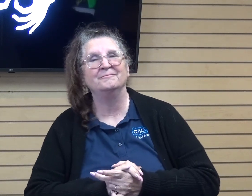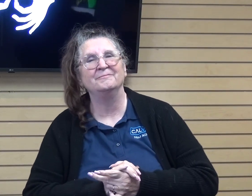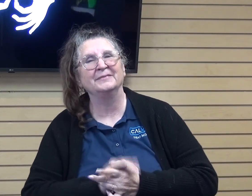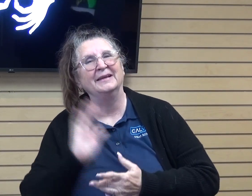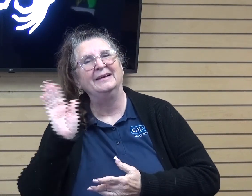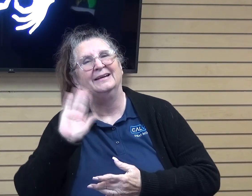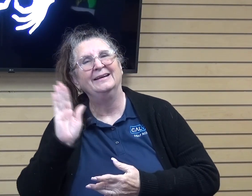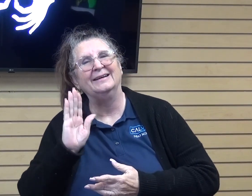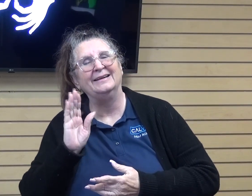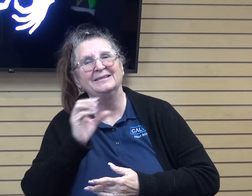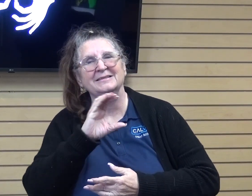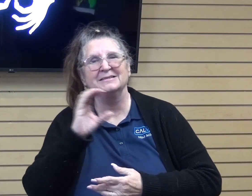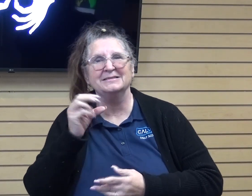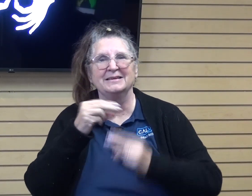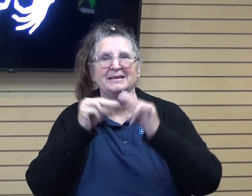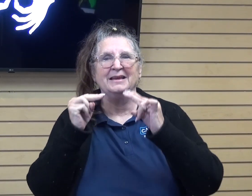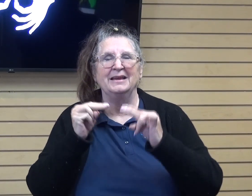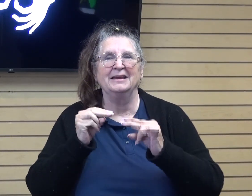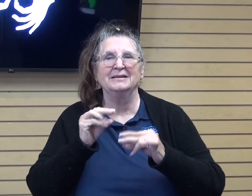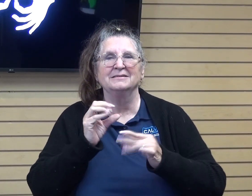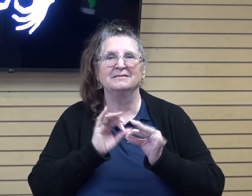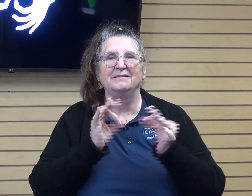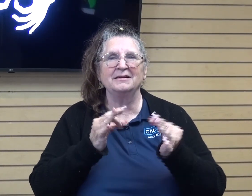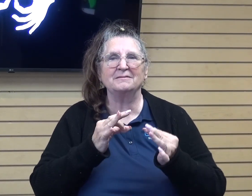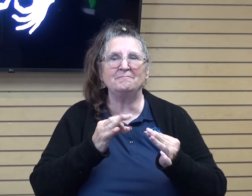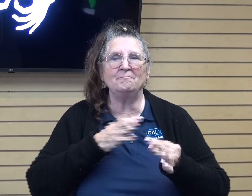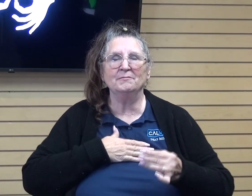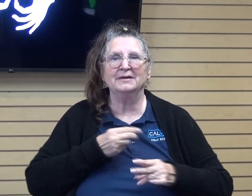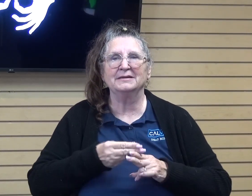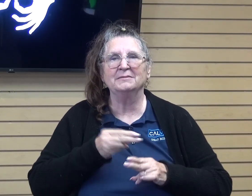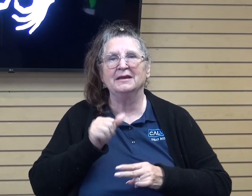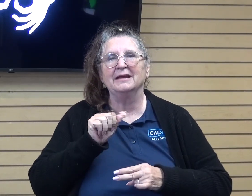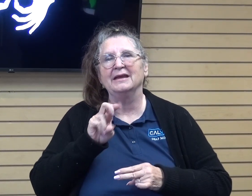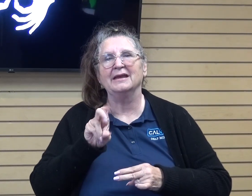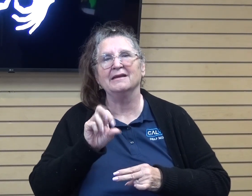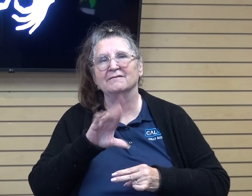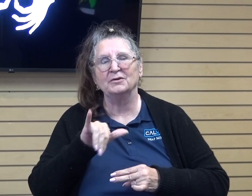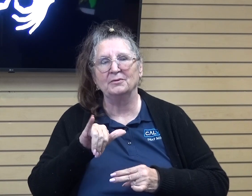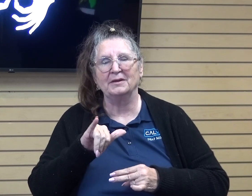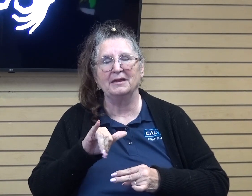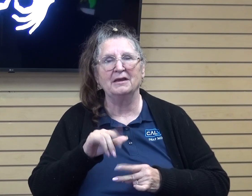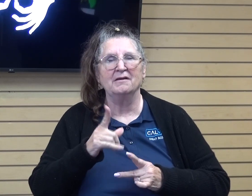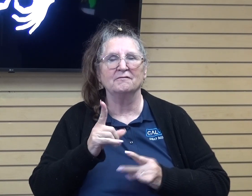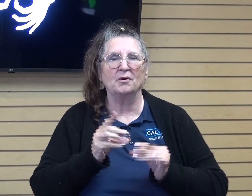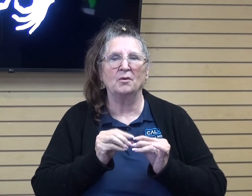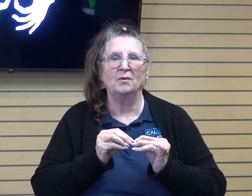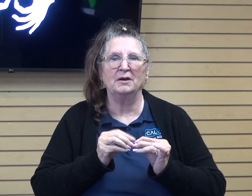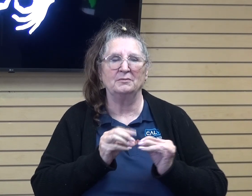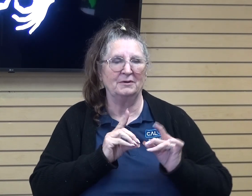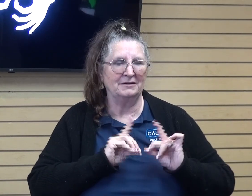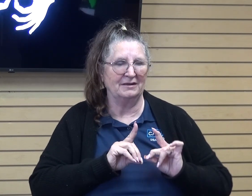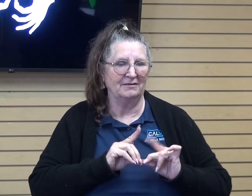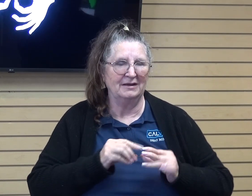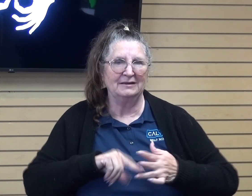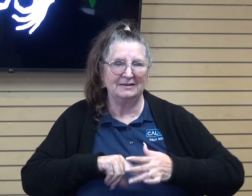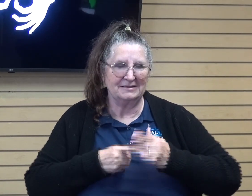Hi CCH family, it's Avery and I'm back for another Devo, and so let's get right into it. So I'm going to start off with